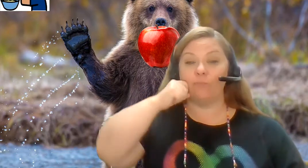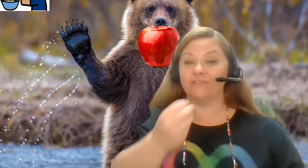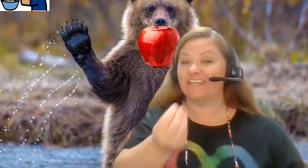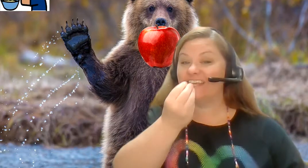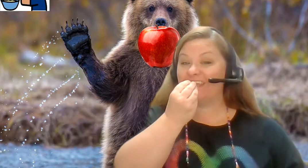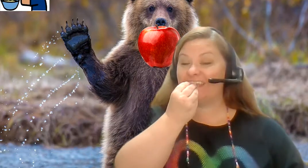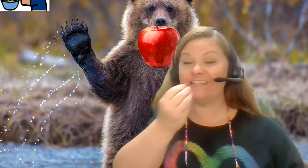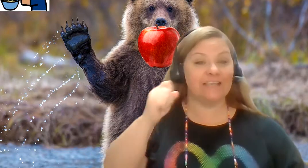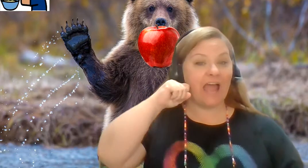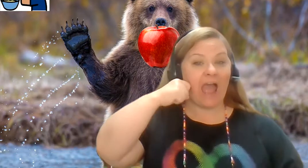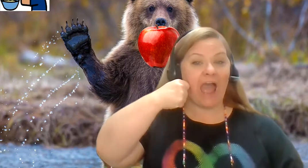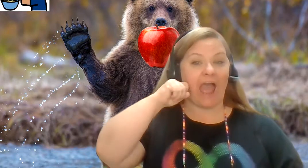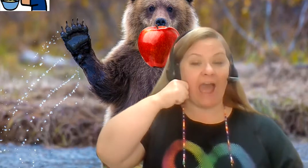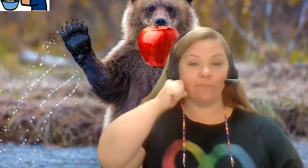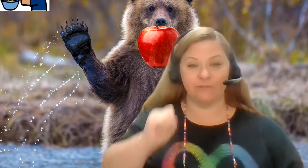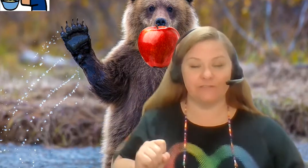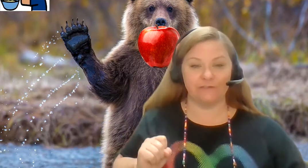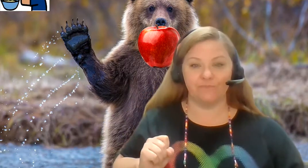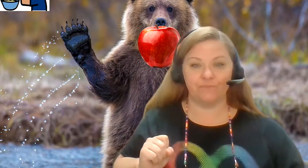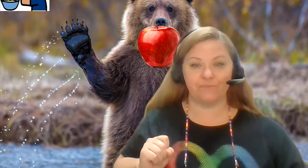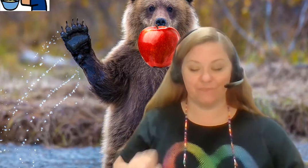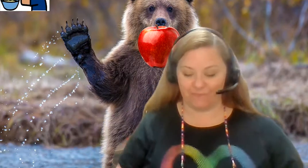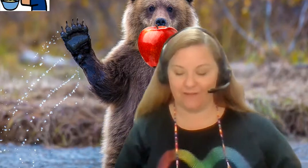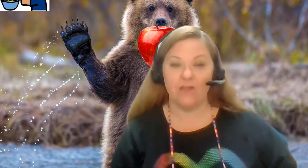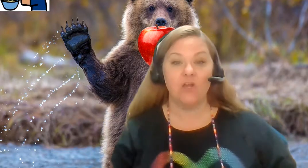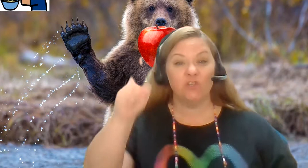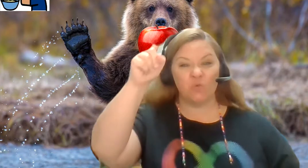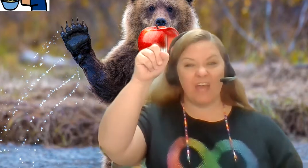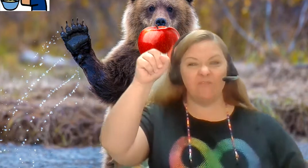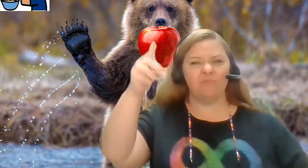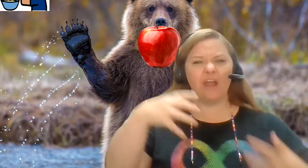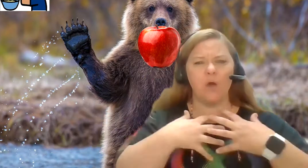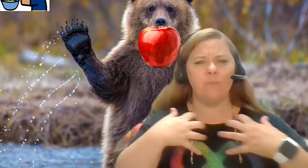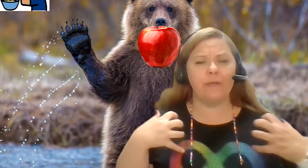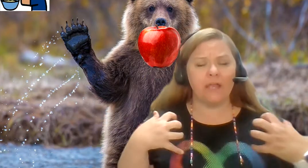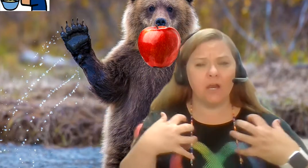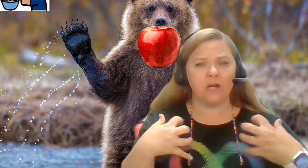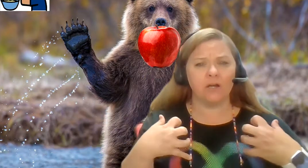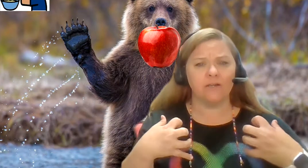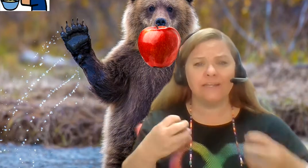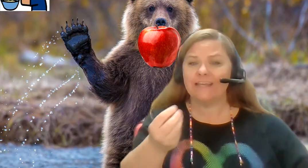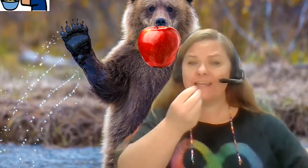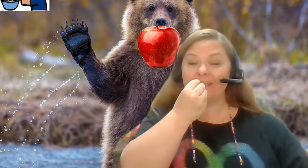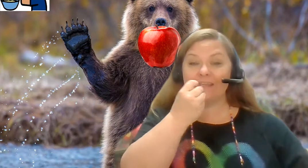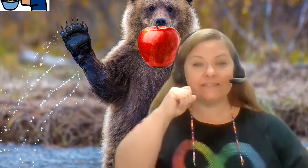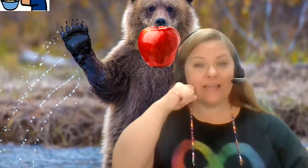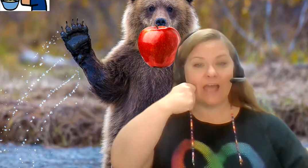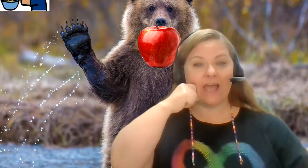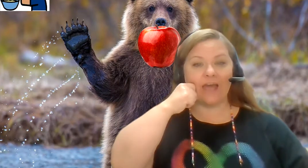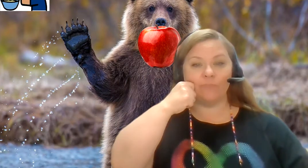Apples. Eat apples. So we have Brown Bear. Eat